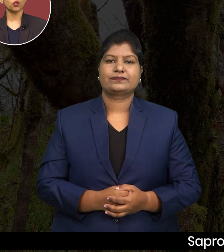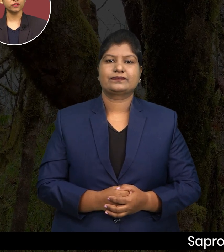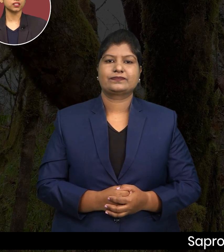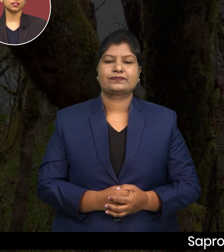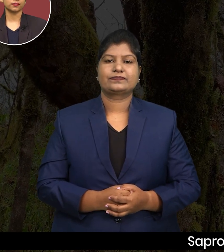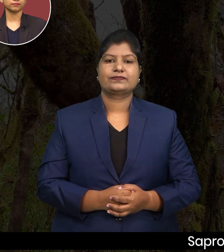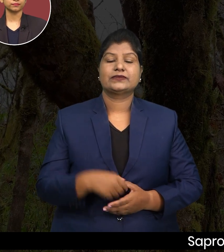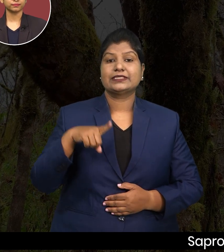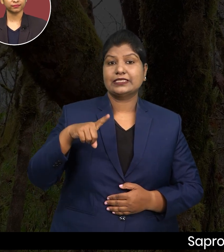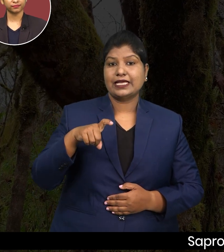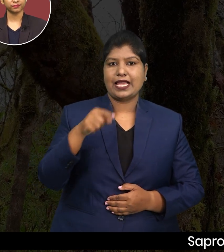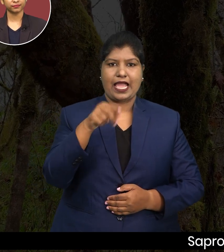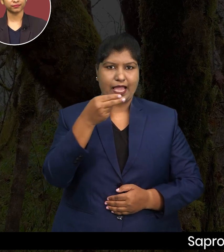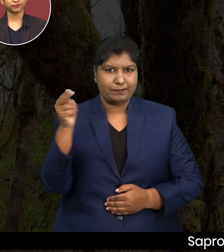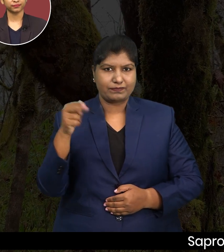saprotrophs,